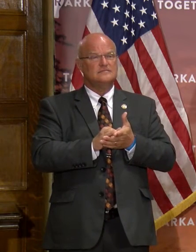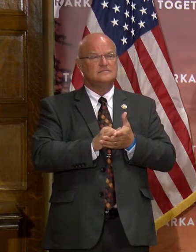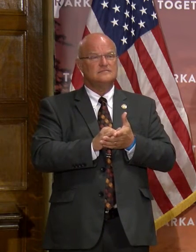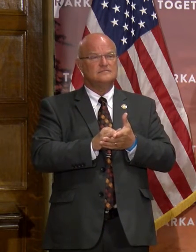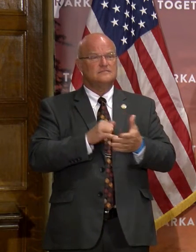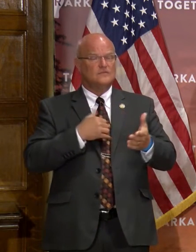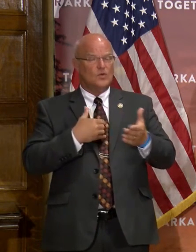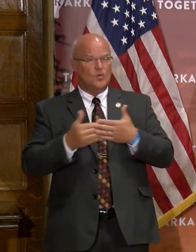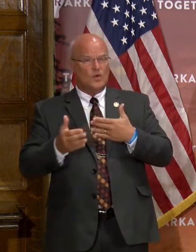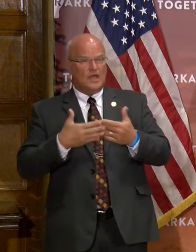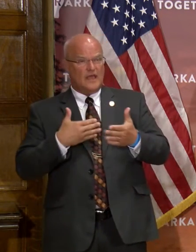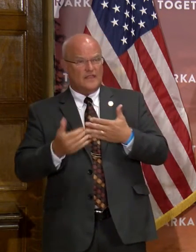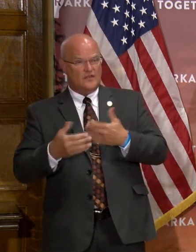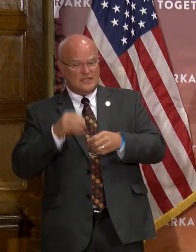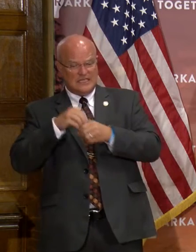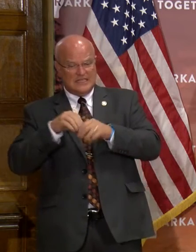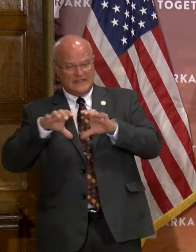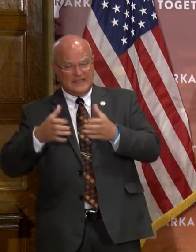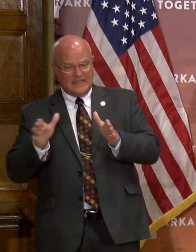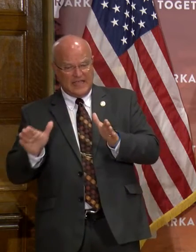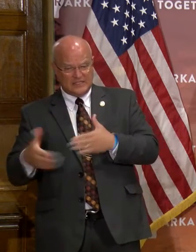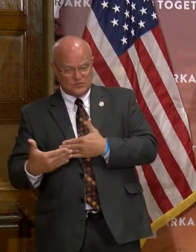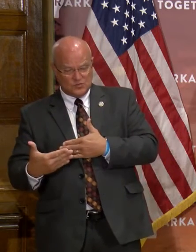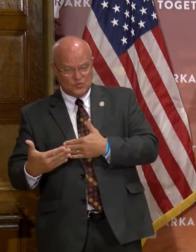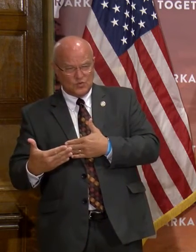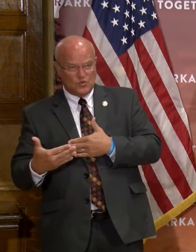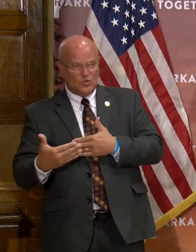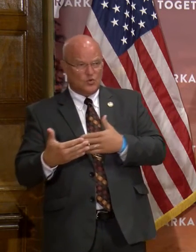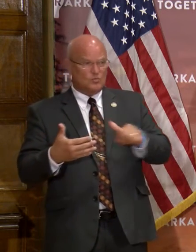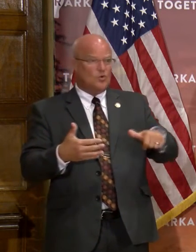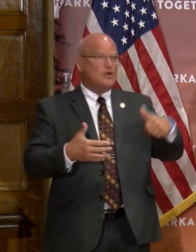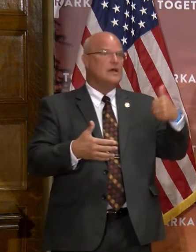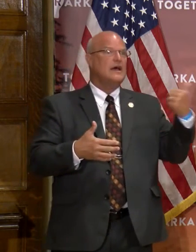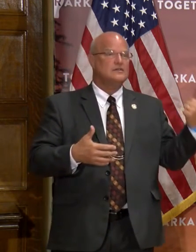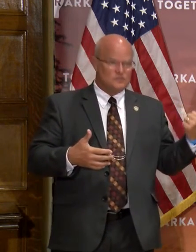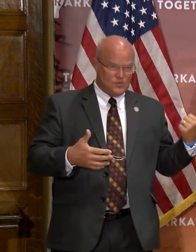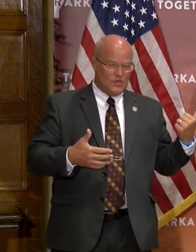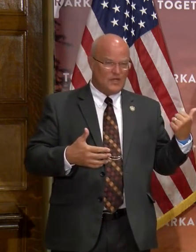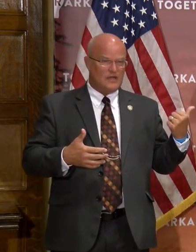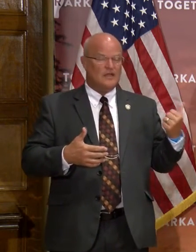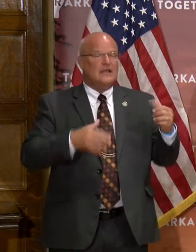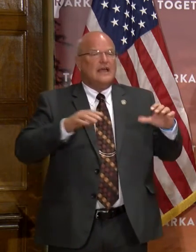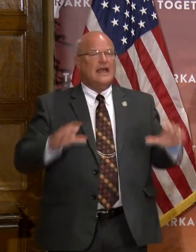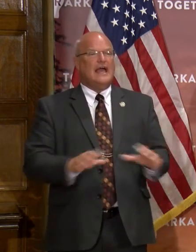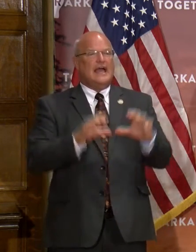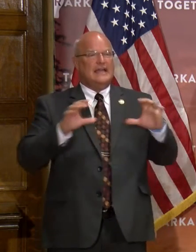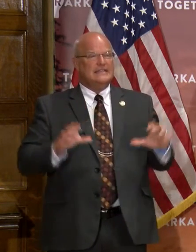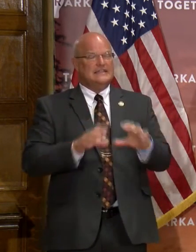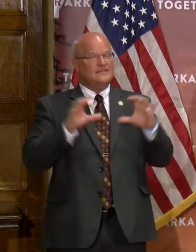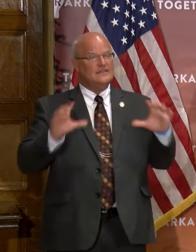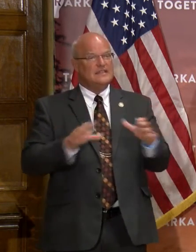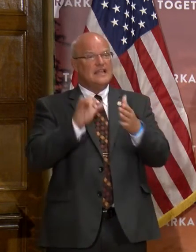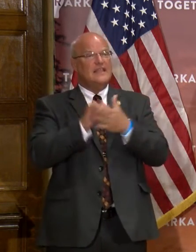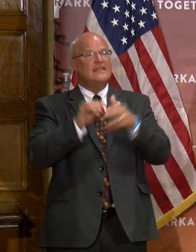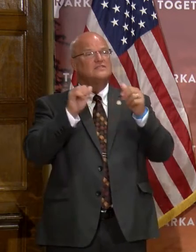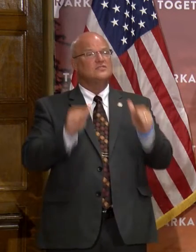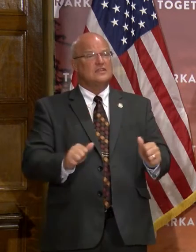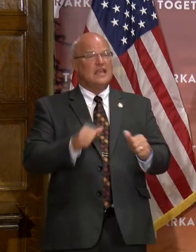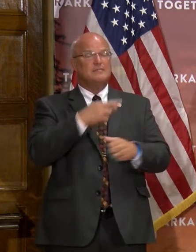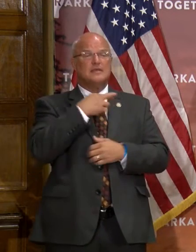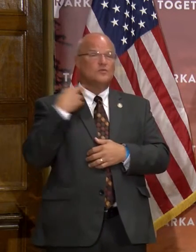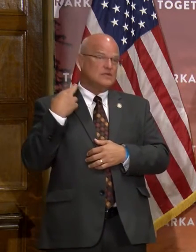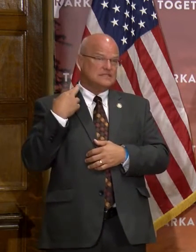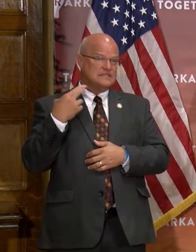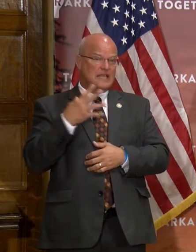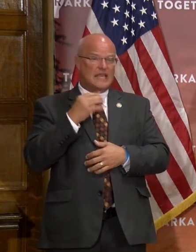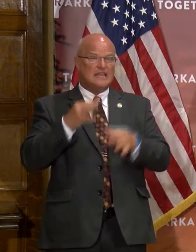whether you are in a classroom or whether you are elsewhere, there's activities that you can be put at